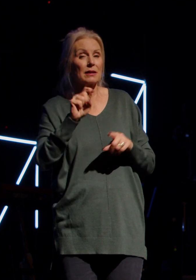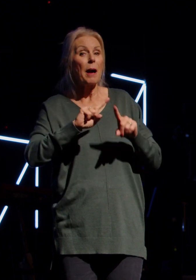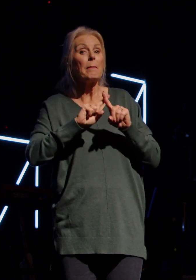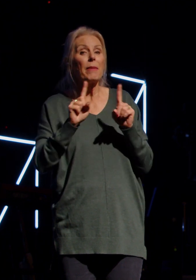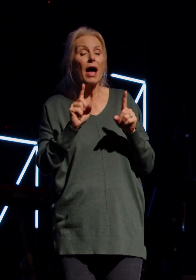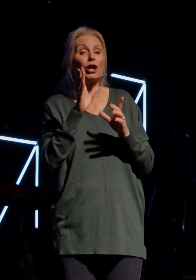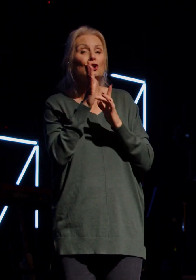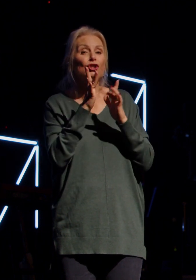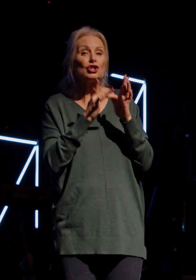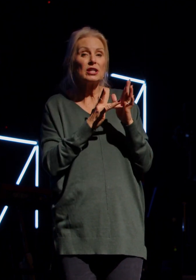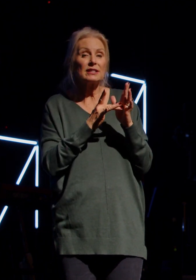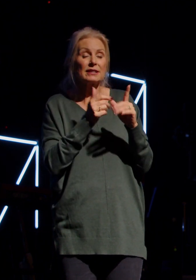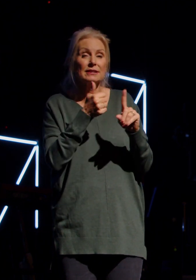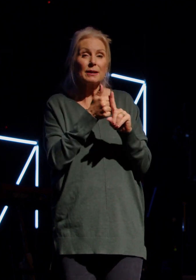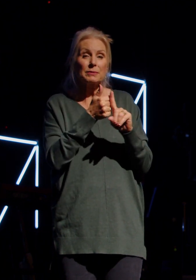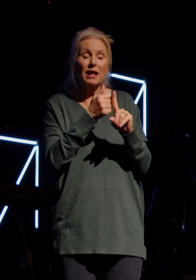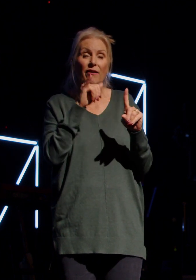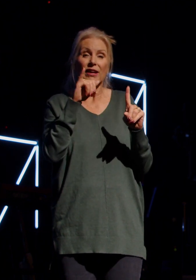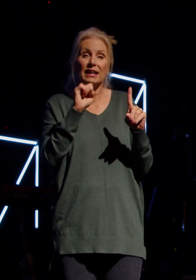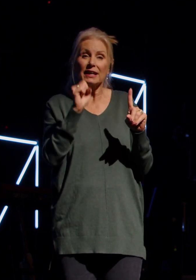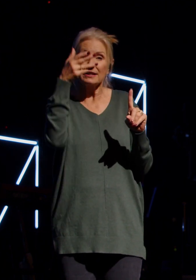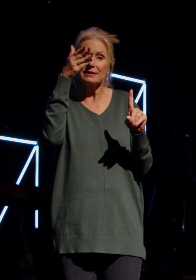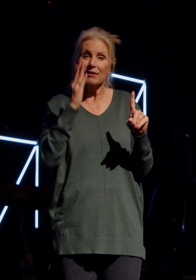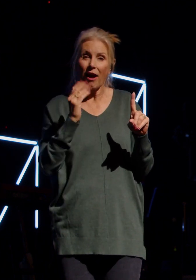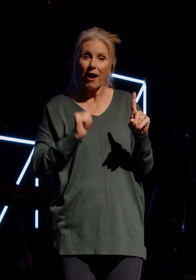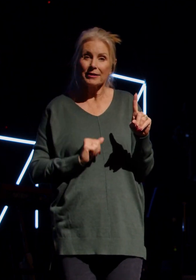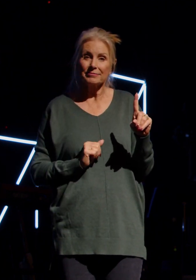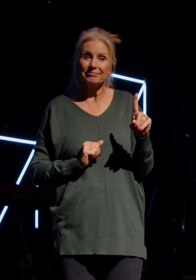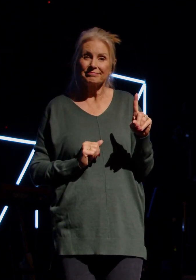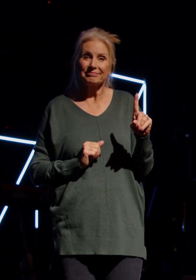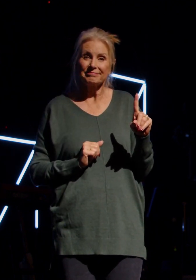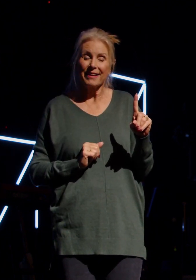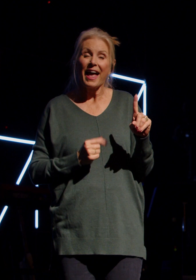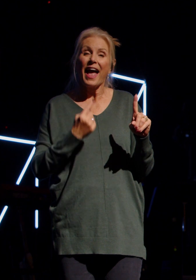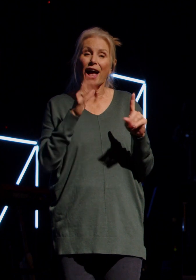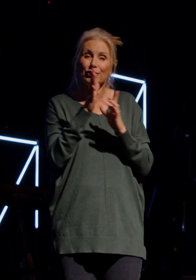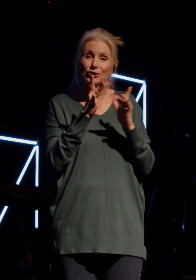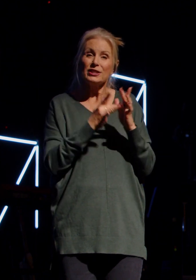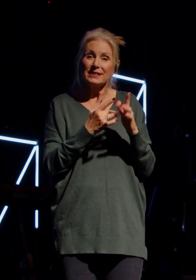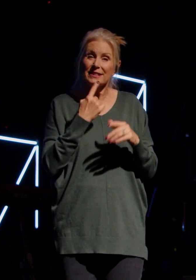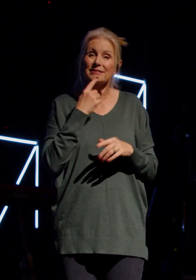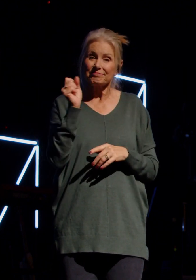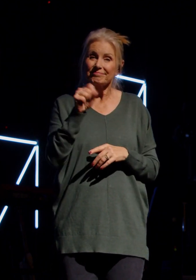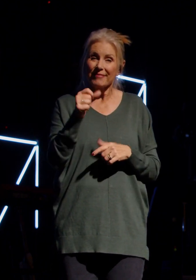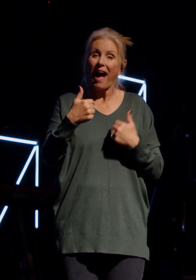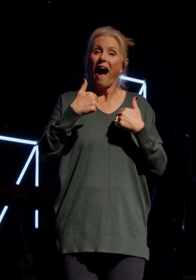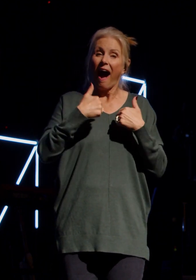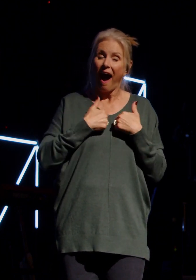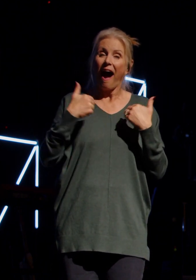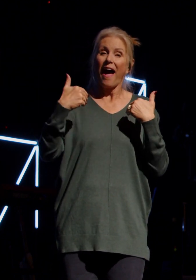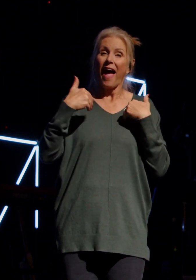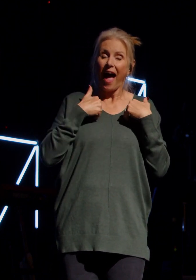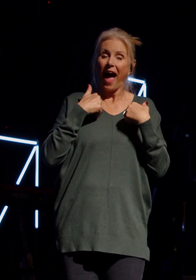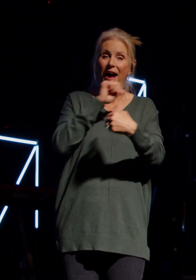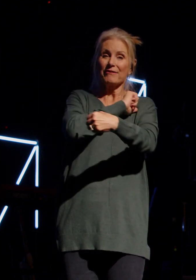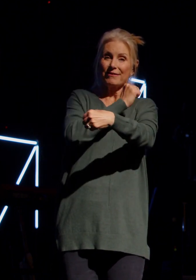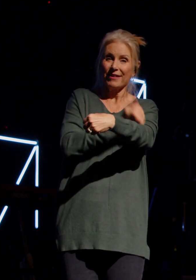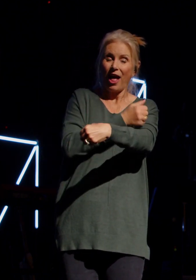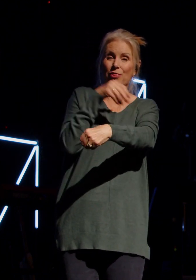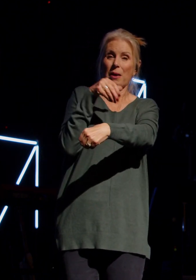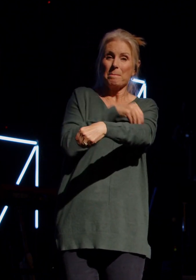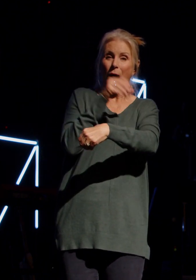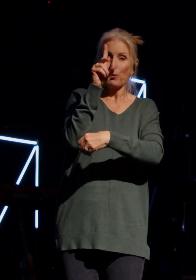coming and forgiving this man's sin, he's really making a statement to every single person that's there. I am God. I have the power to do this.